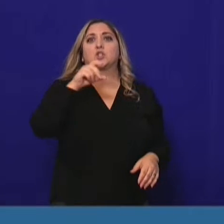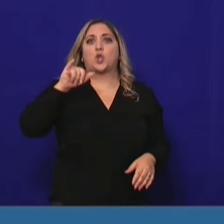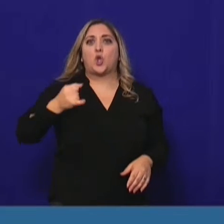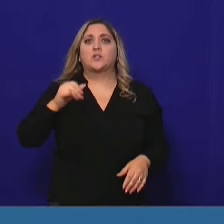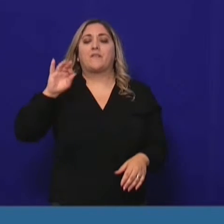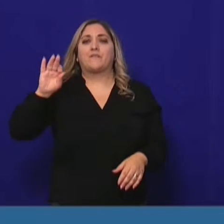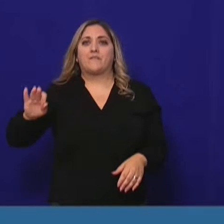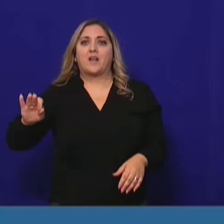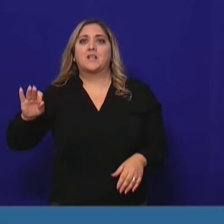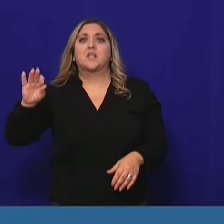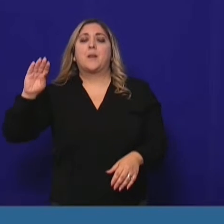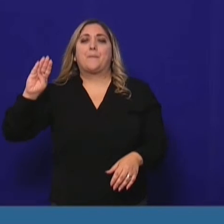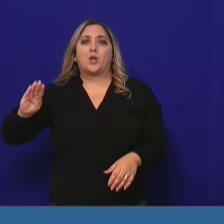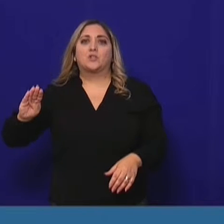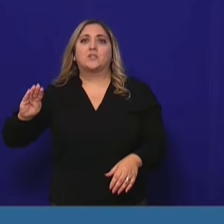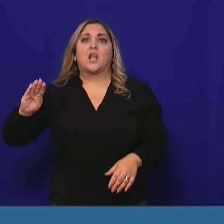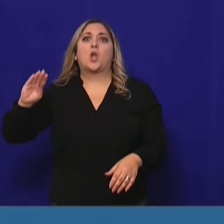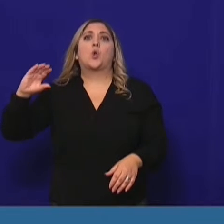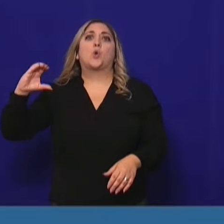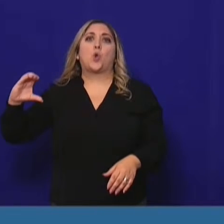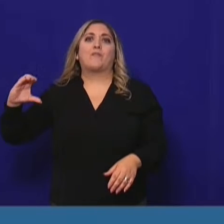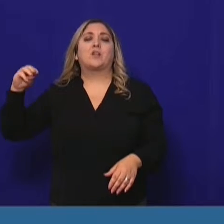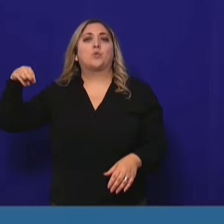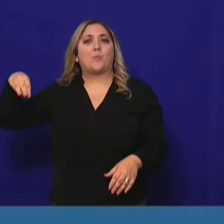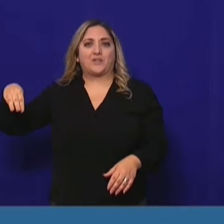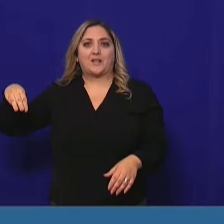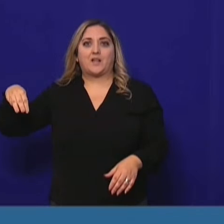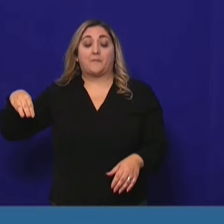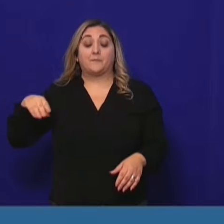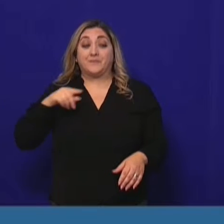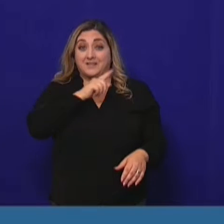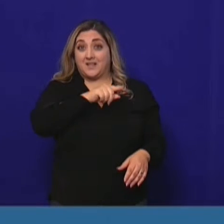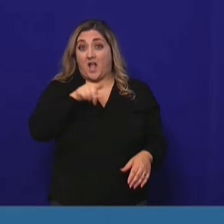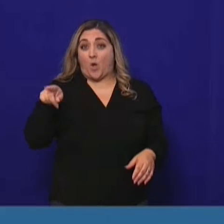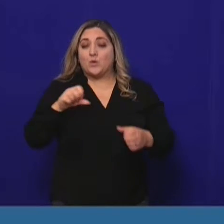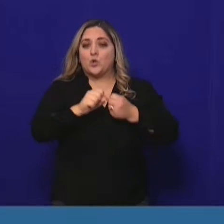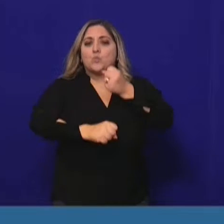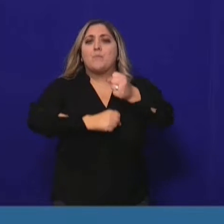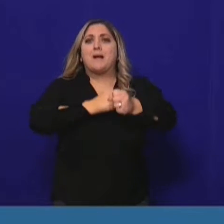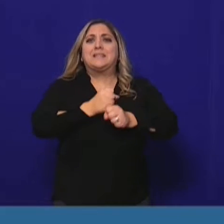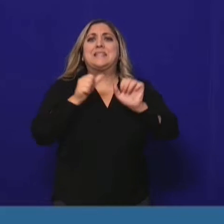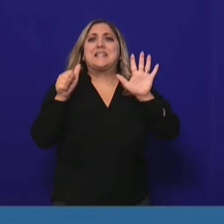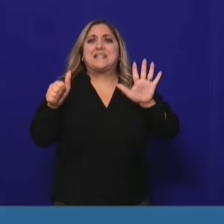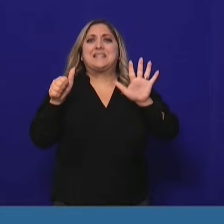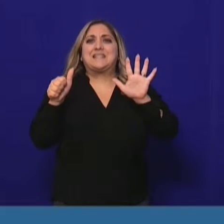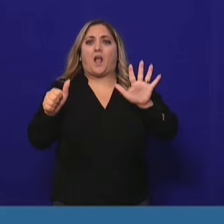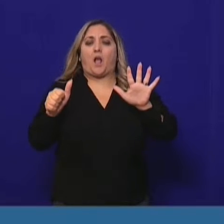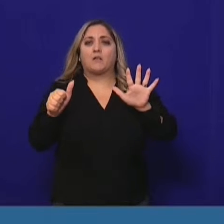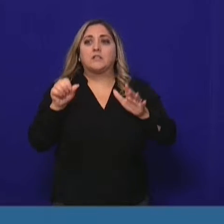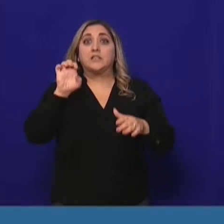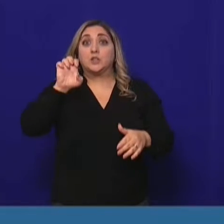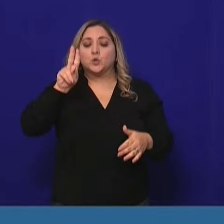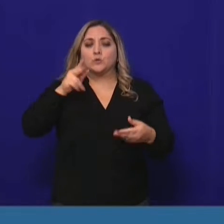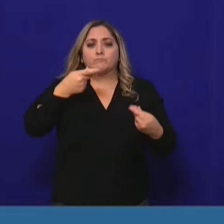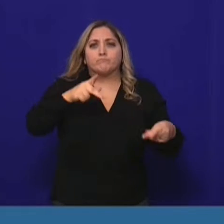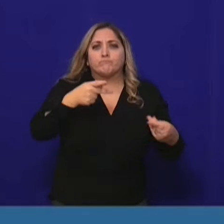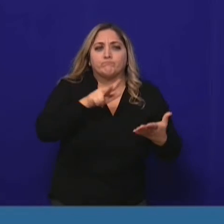Johnson, Pfizer, BioNTech, CureVac u Moderna. U bħalma ħabbarna wkoll għandna